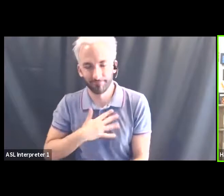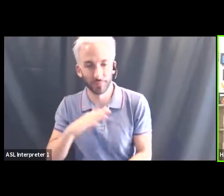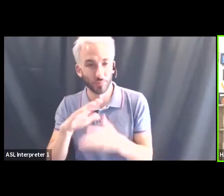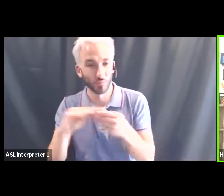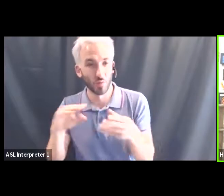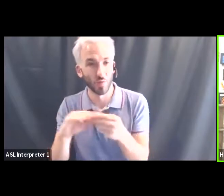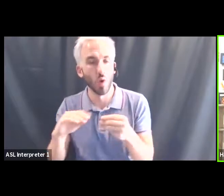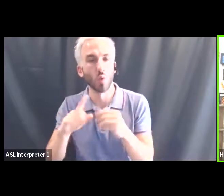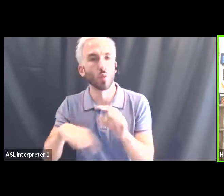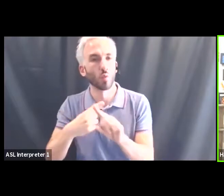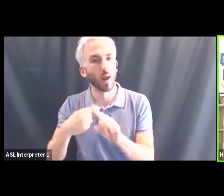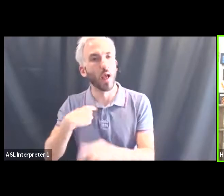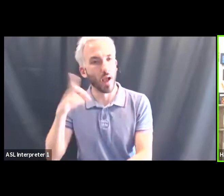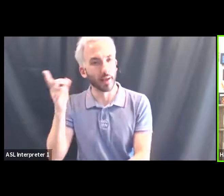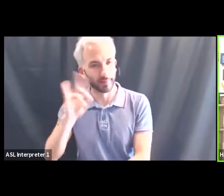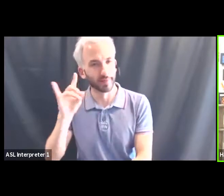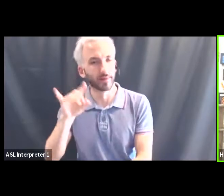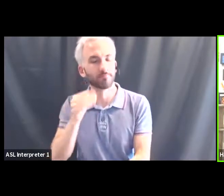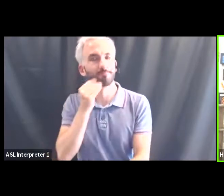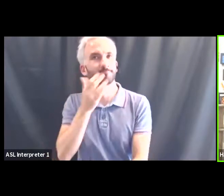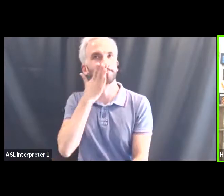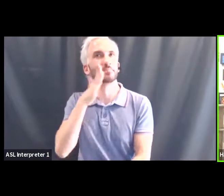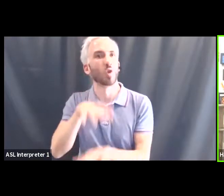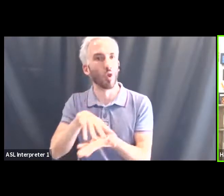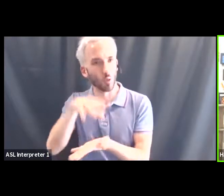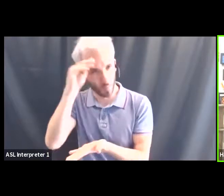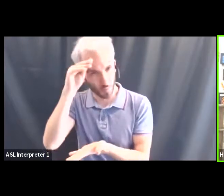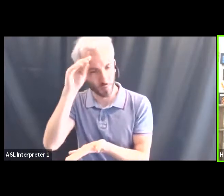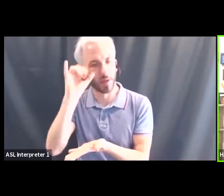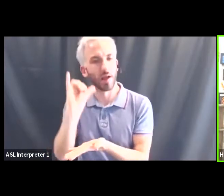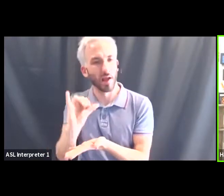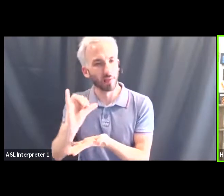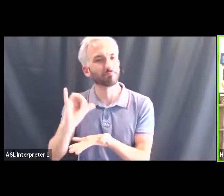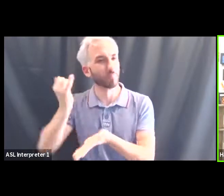building community through art was really possible. And